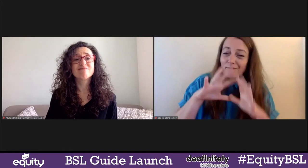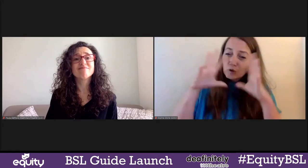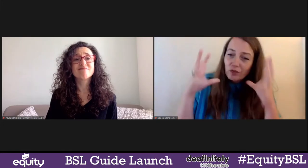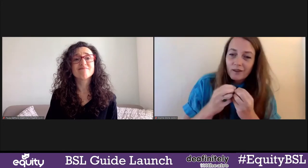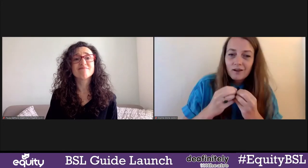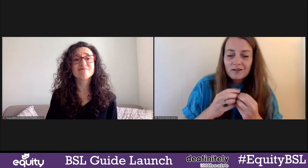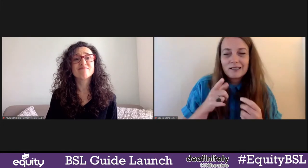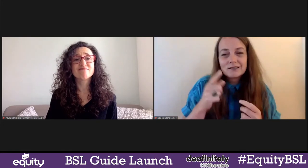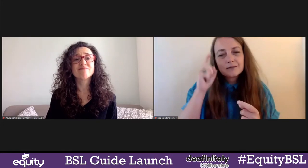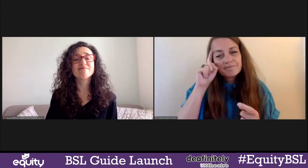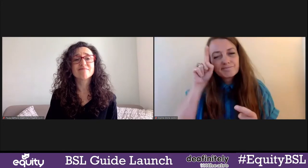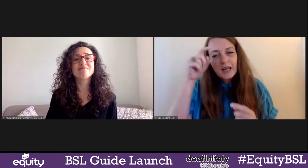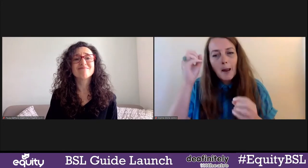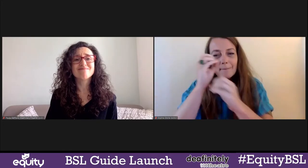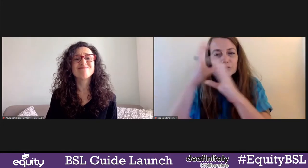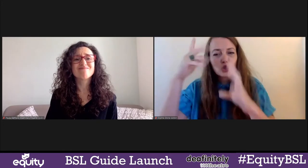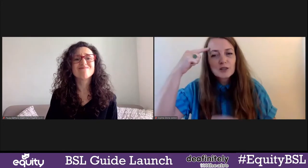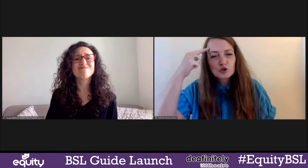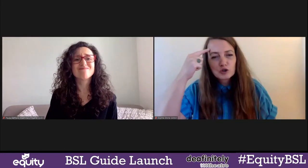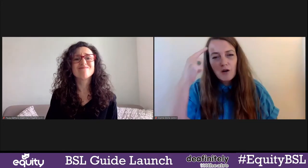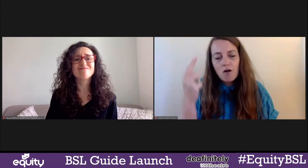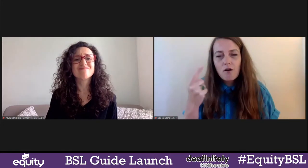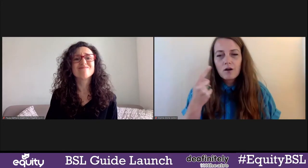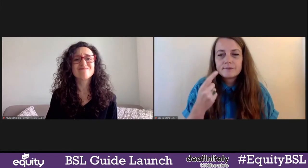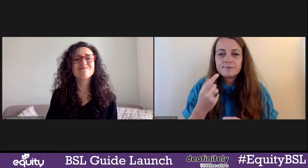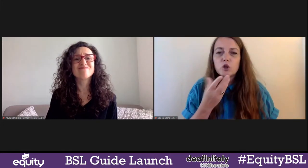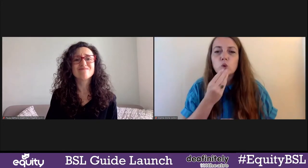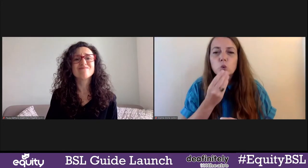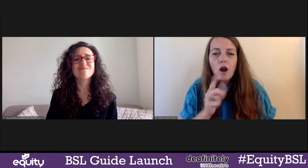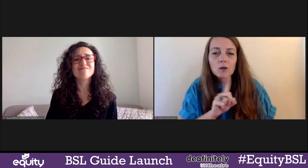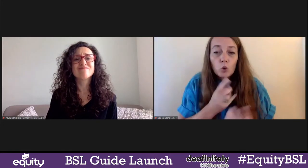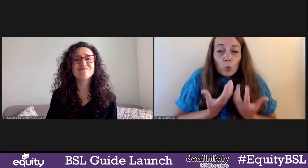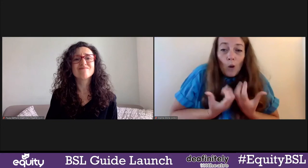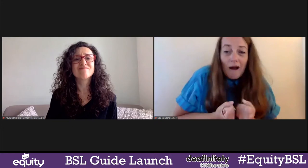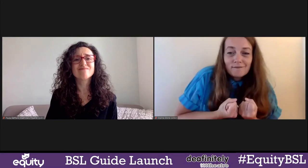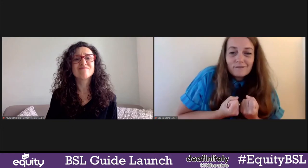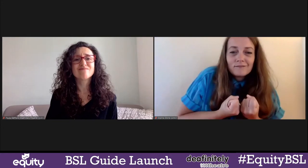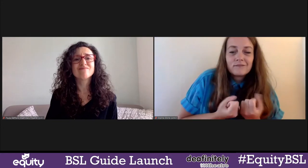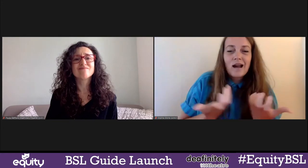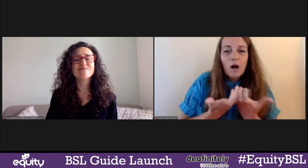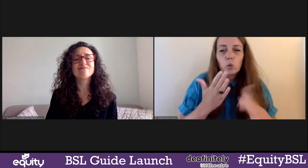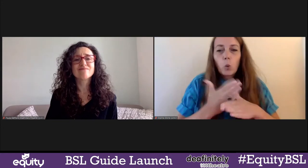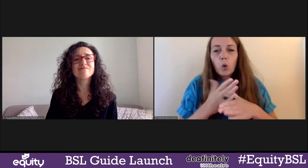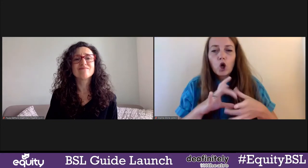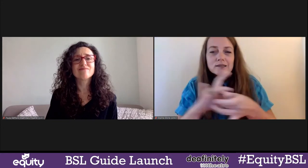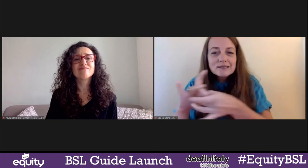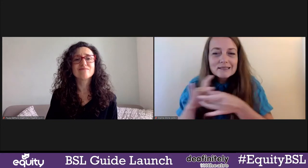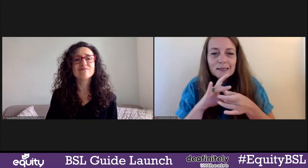productions. Money isn't everything, it's about imagination. And it's using what you have,